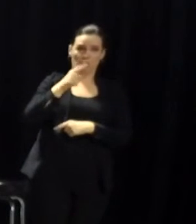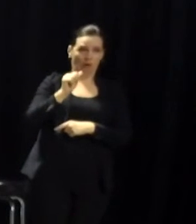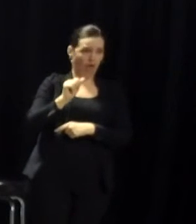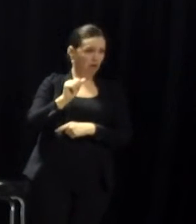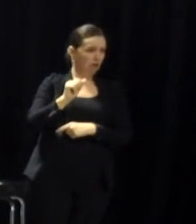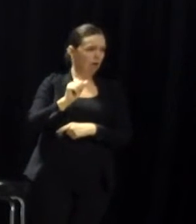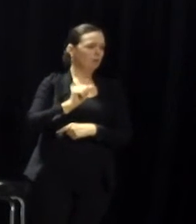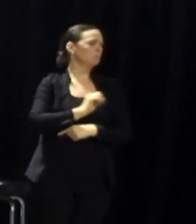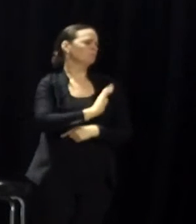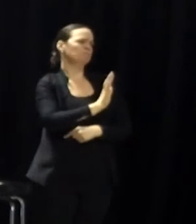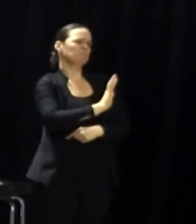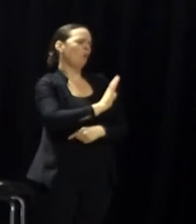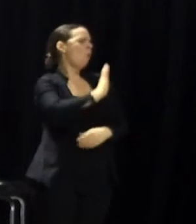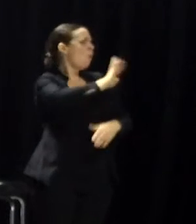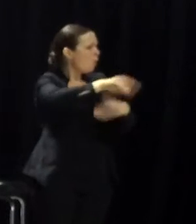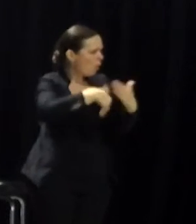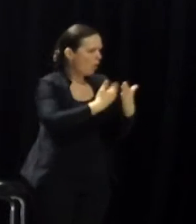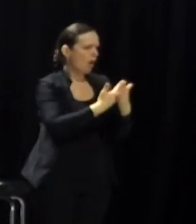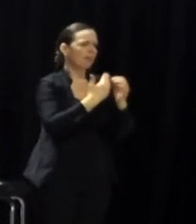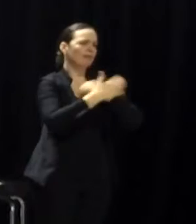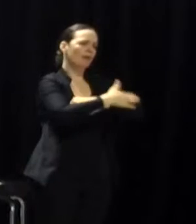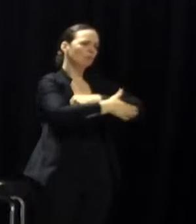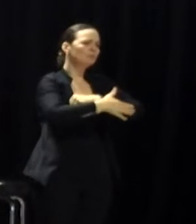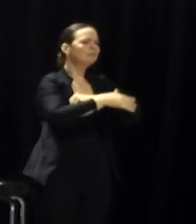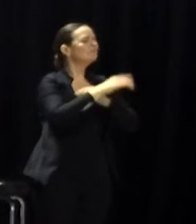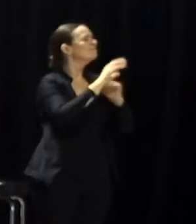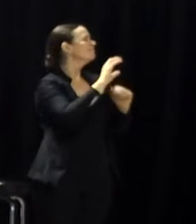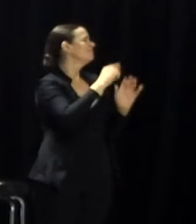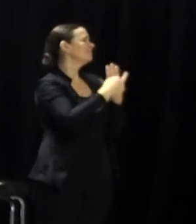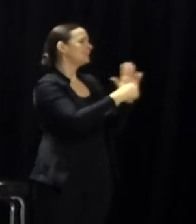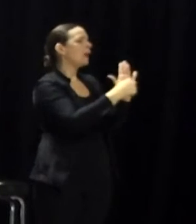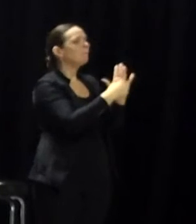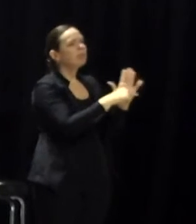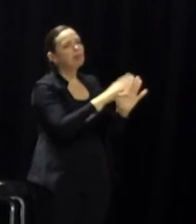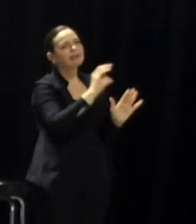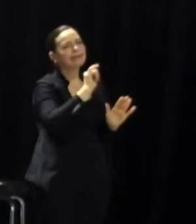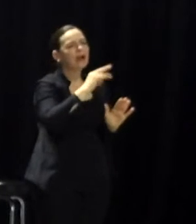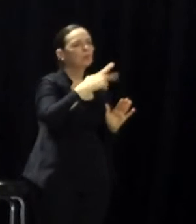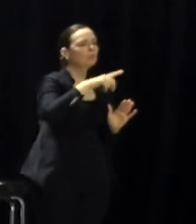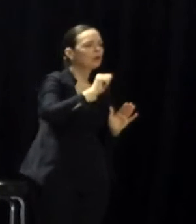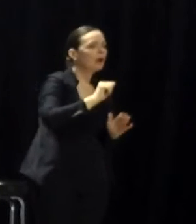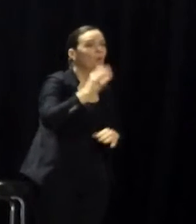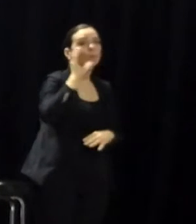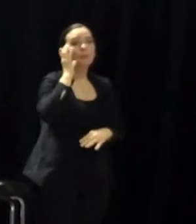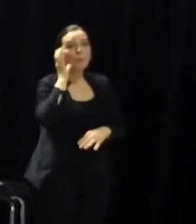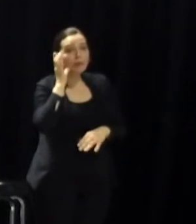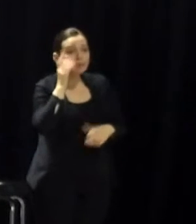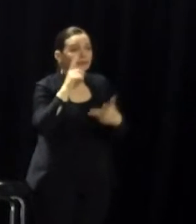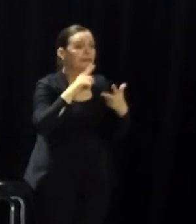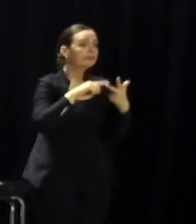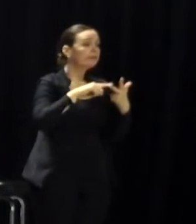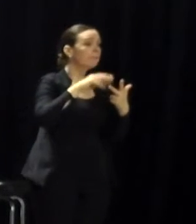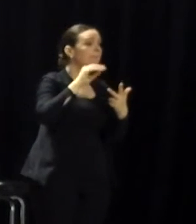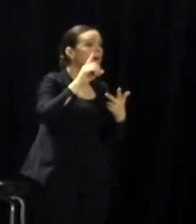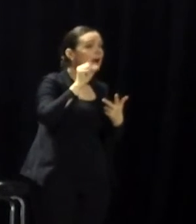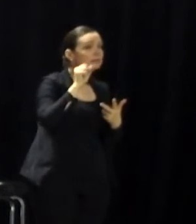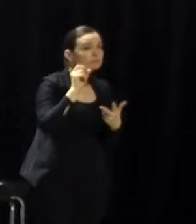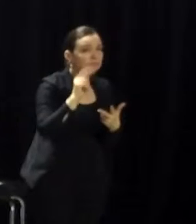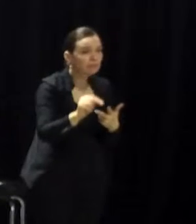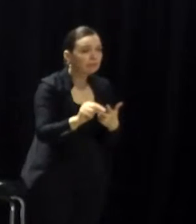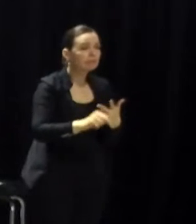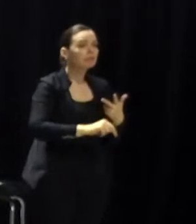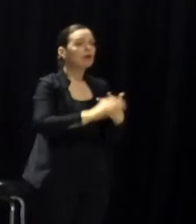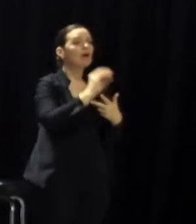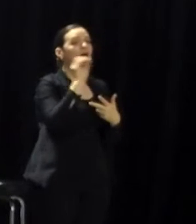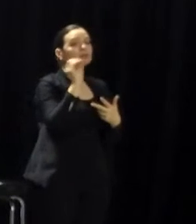Cayuga, Cortland, Madison, and Oswego. And again, if health departments are caught up, there's so much